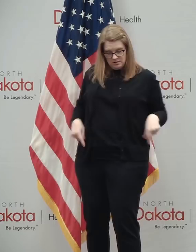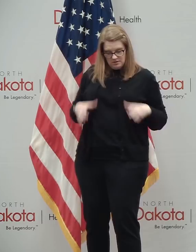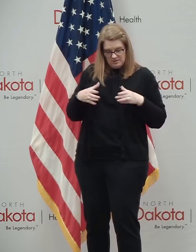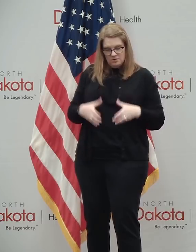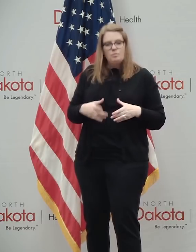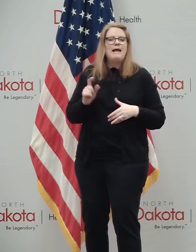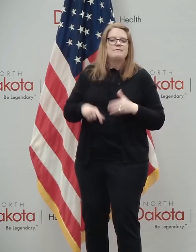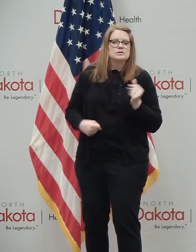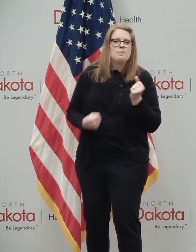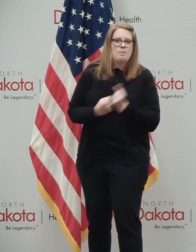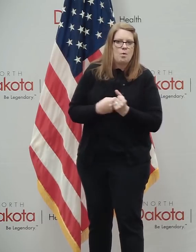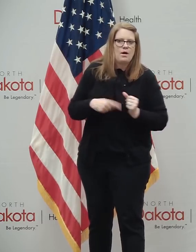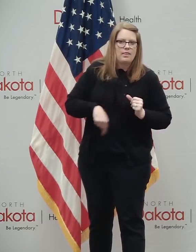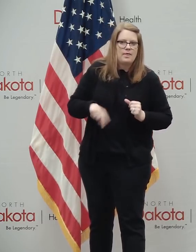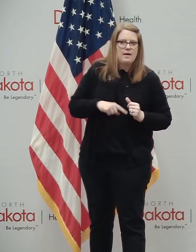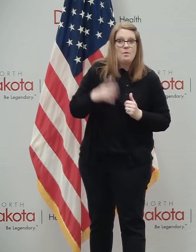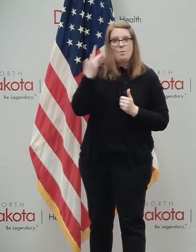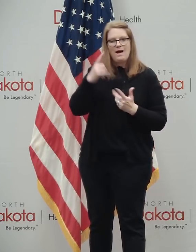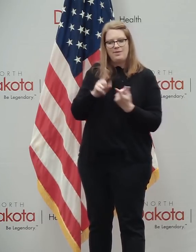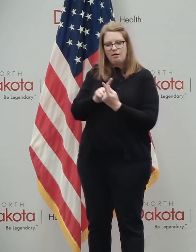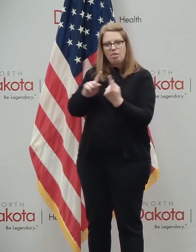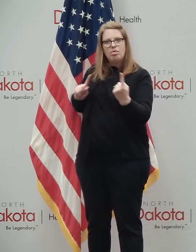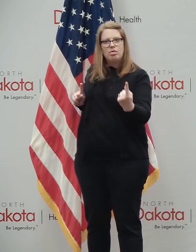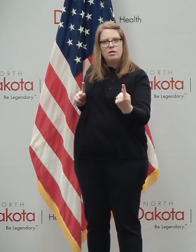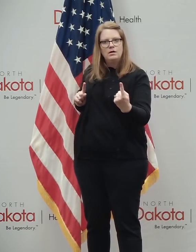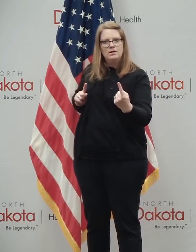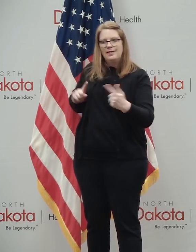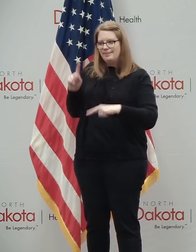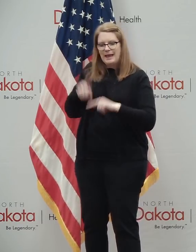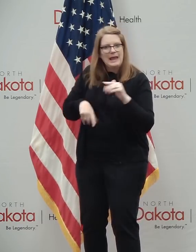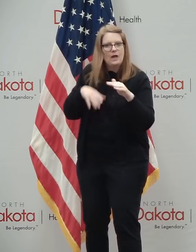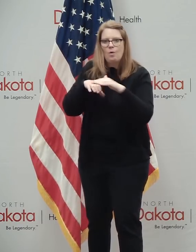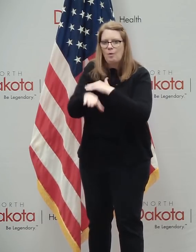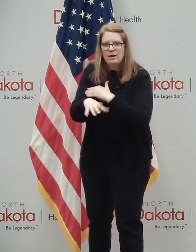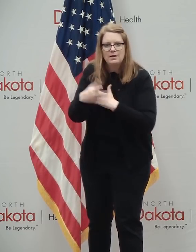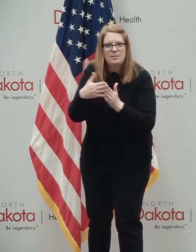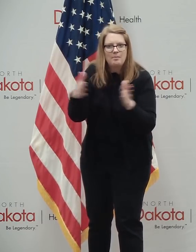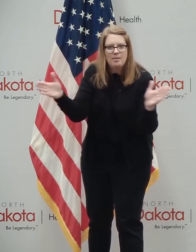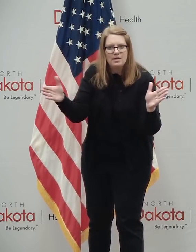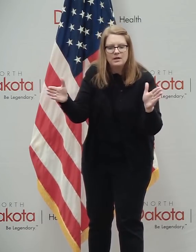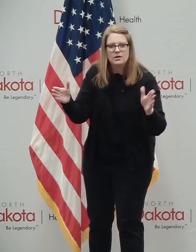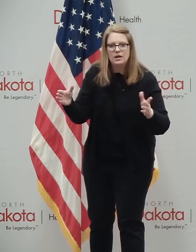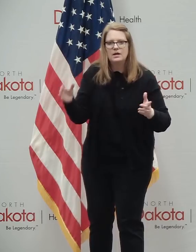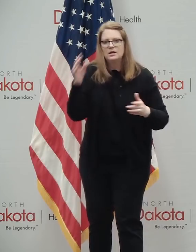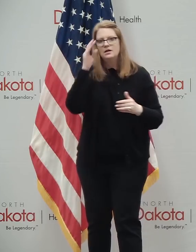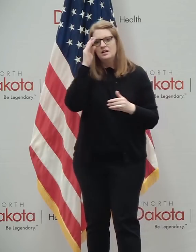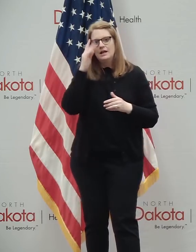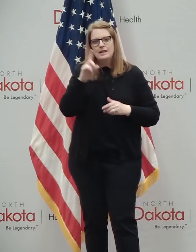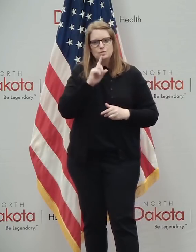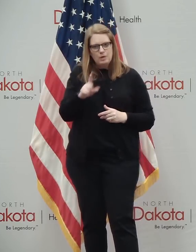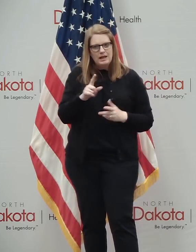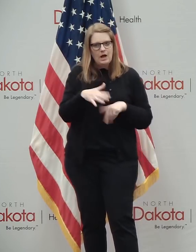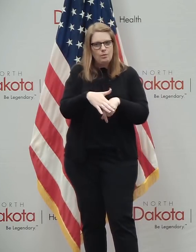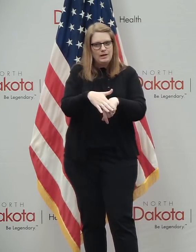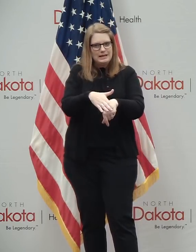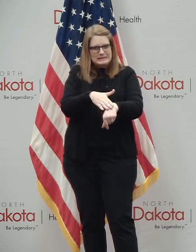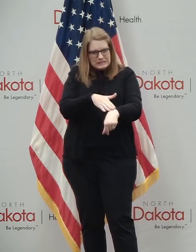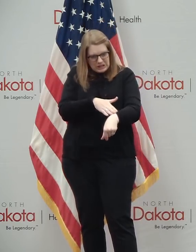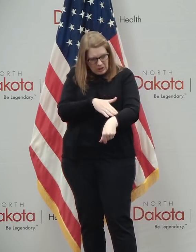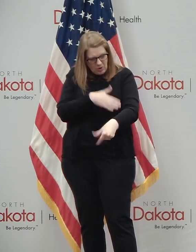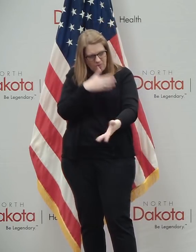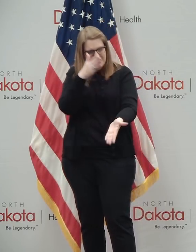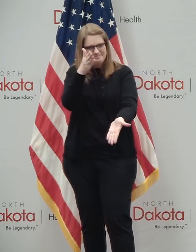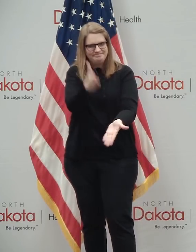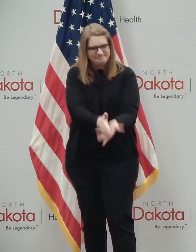period away from the general public. And this is the way that you actually can grind the spread all the way down to a halt with those